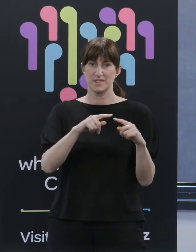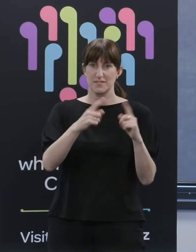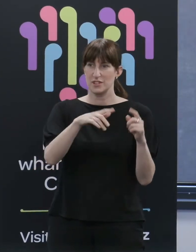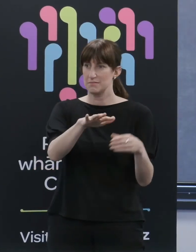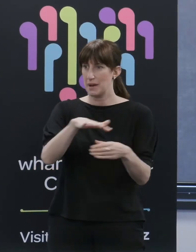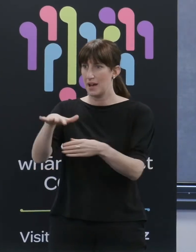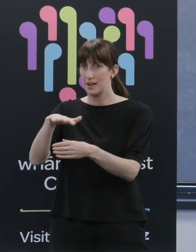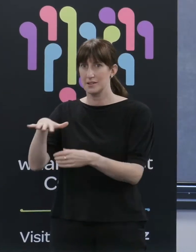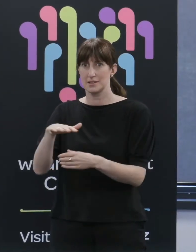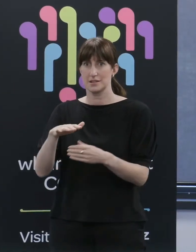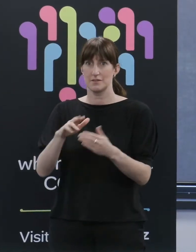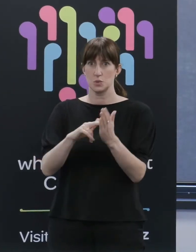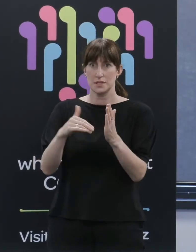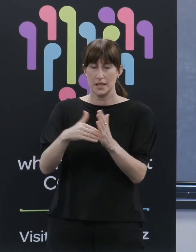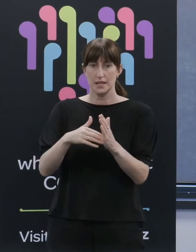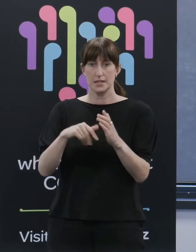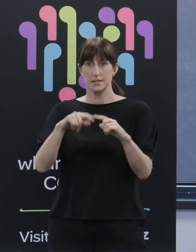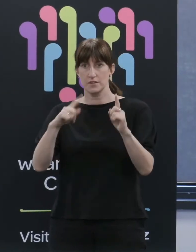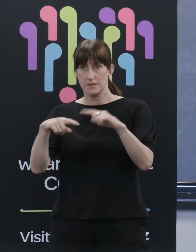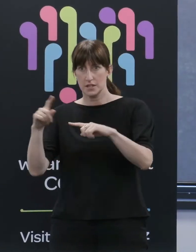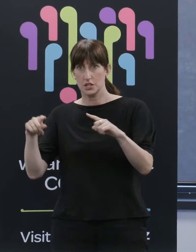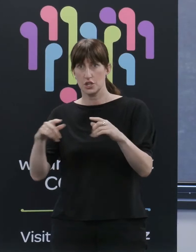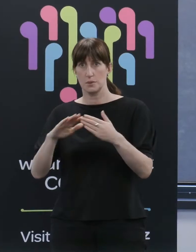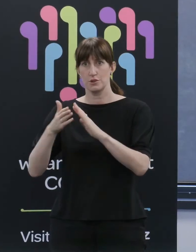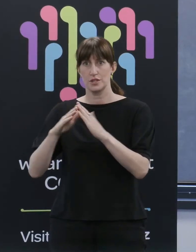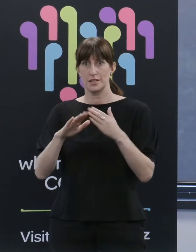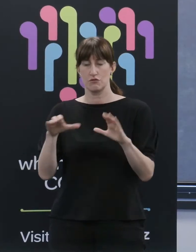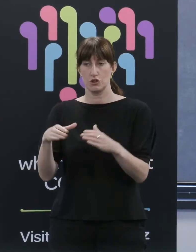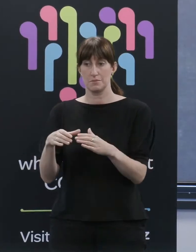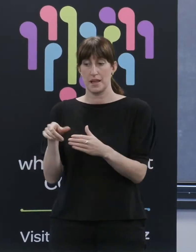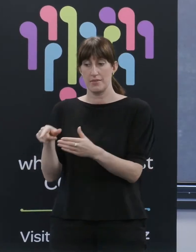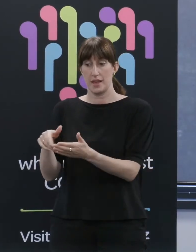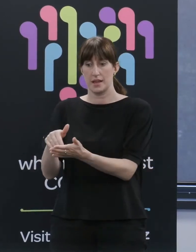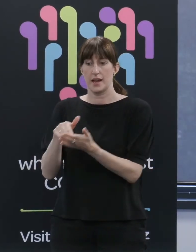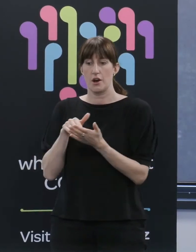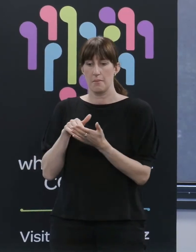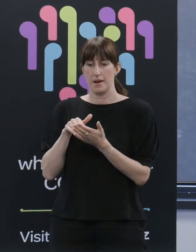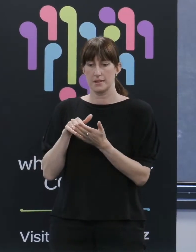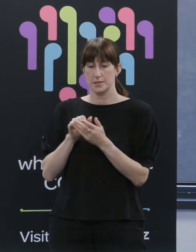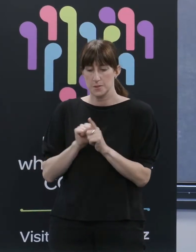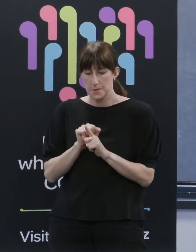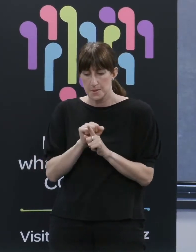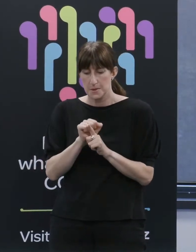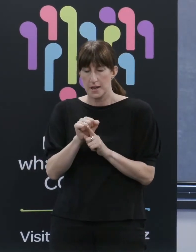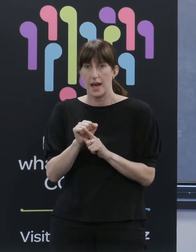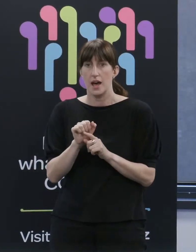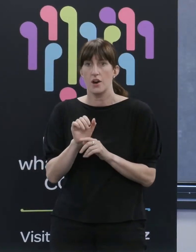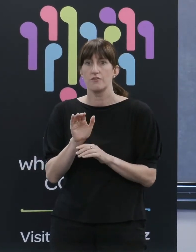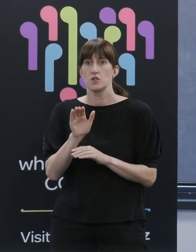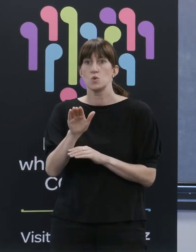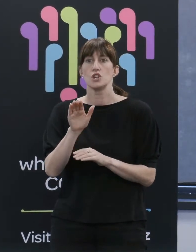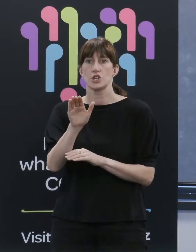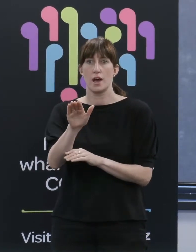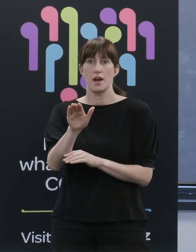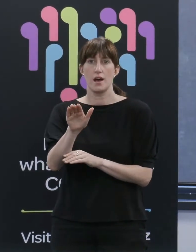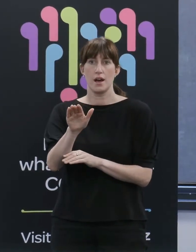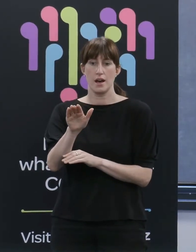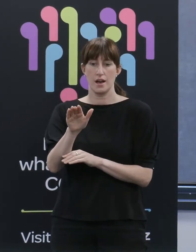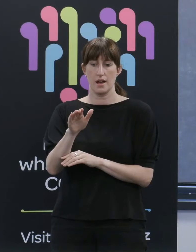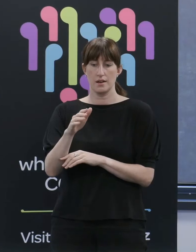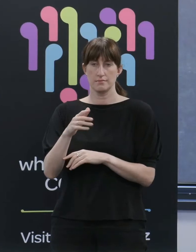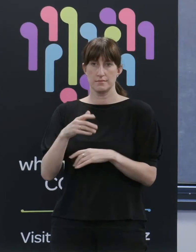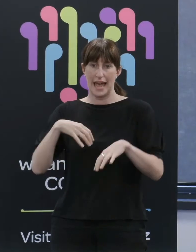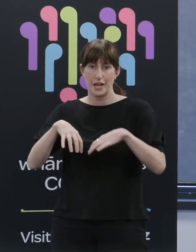from different community groups, and help us fine-tune future responses. Obviously things have at times happened in a